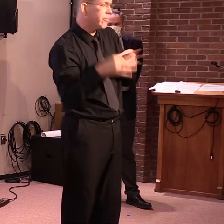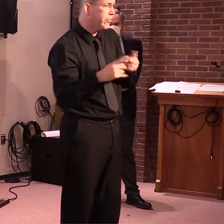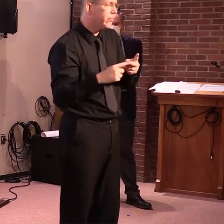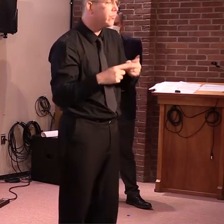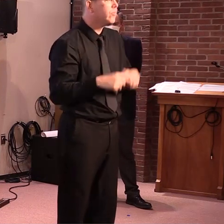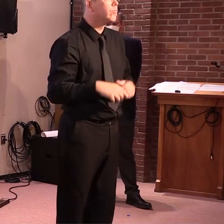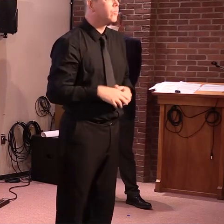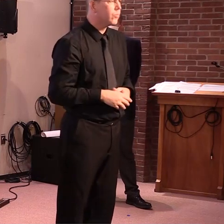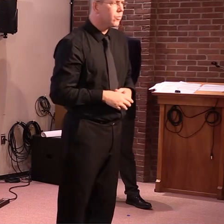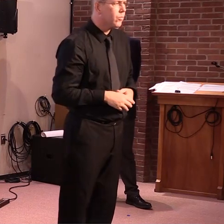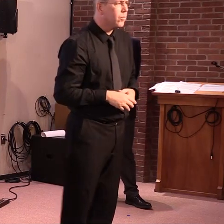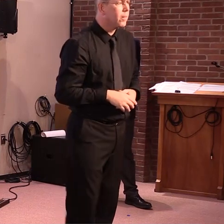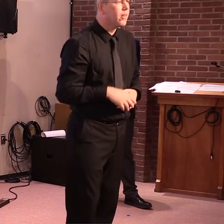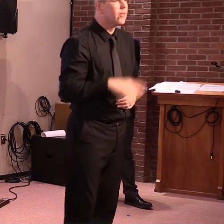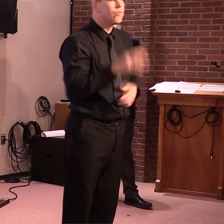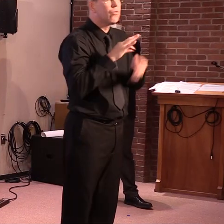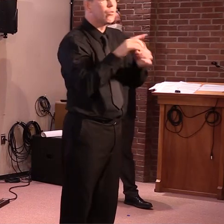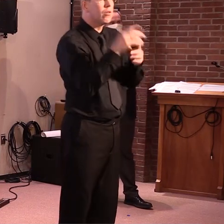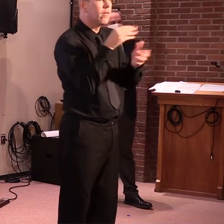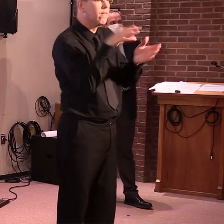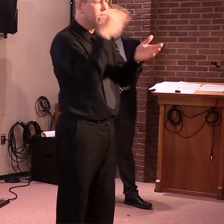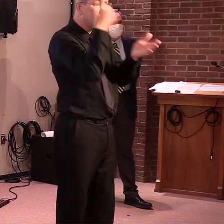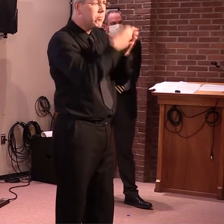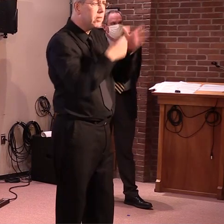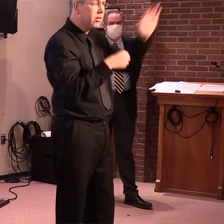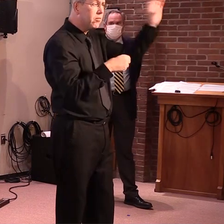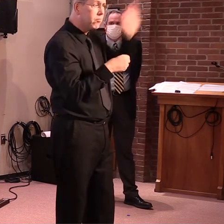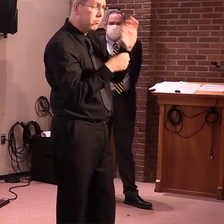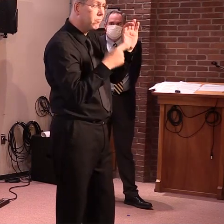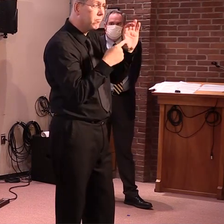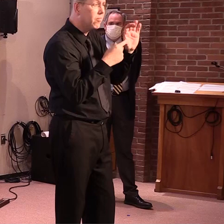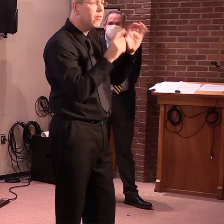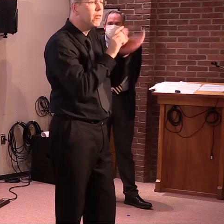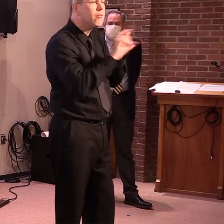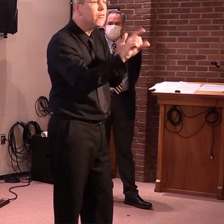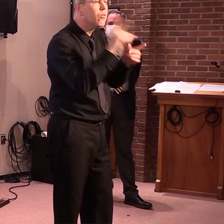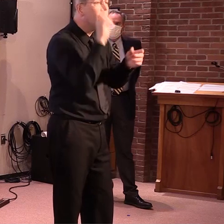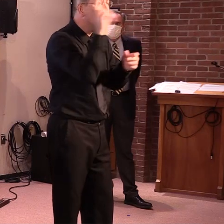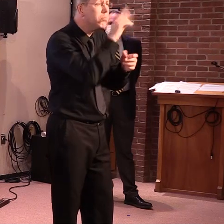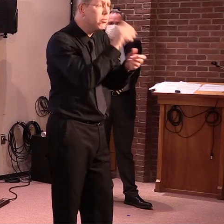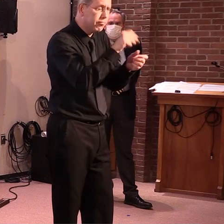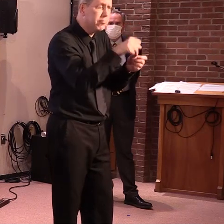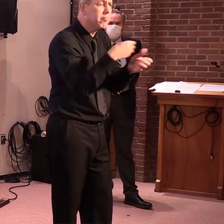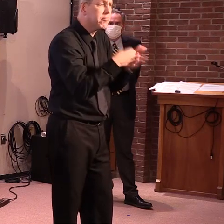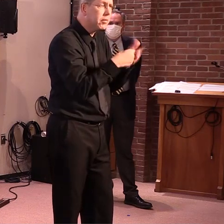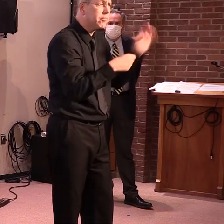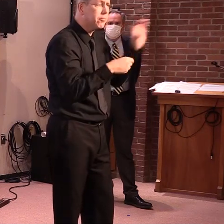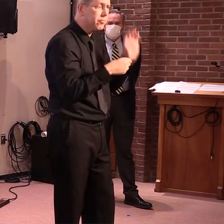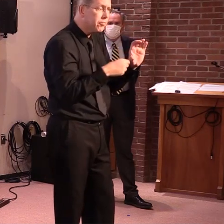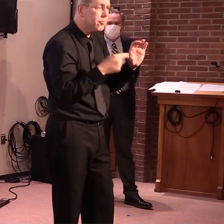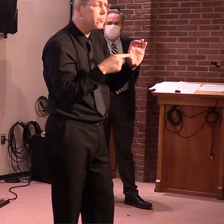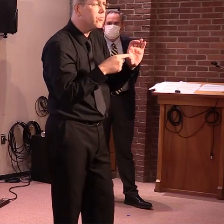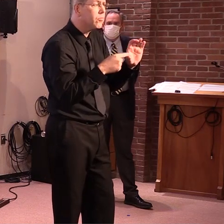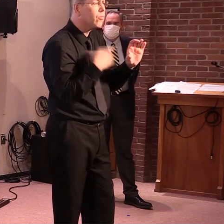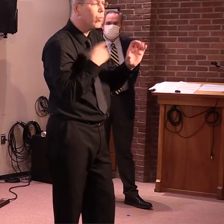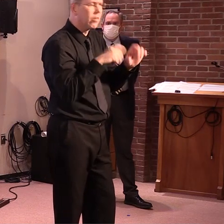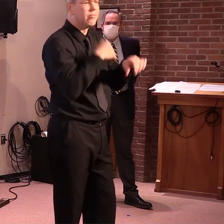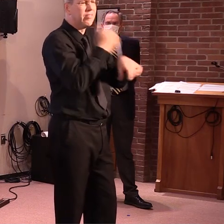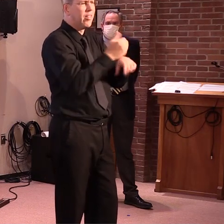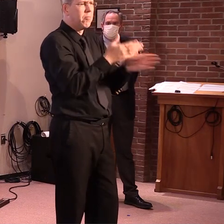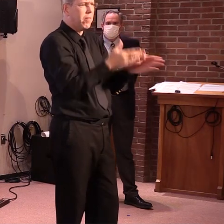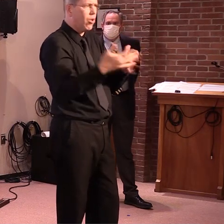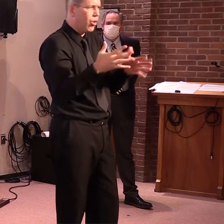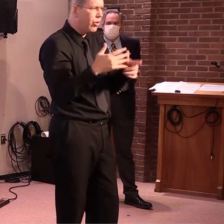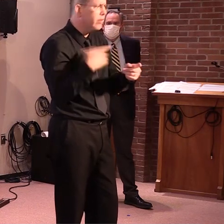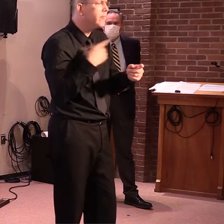this package together in order to preserve access to healthcare services during and after the COVID-19 sort